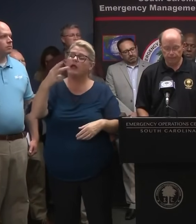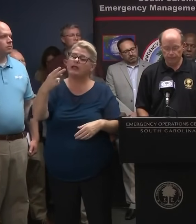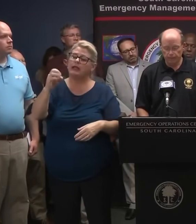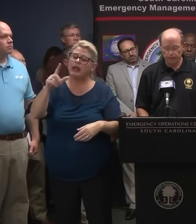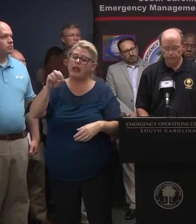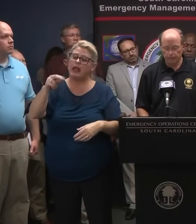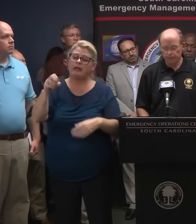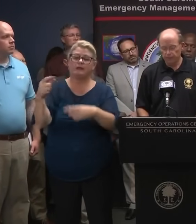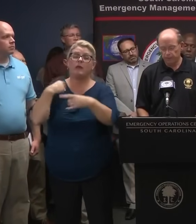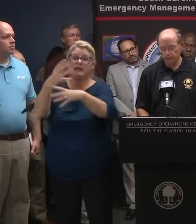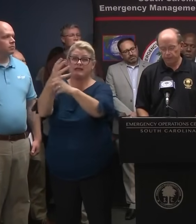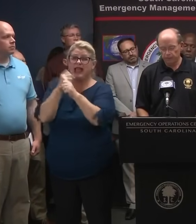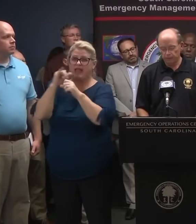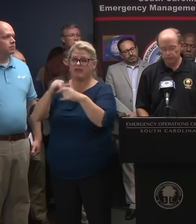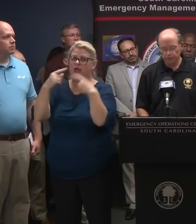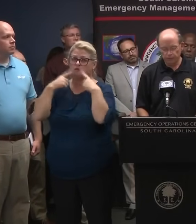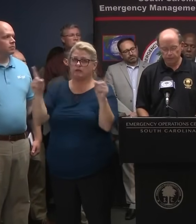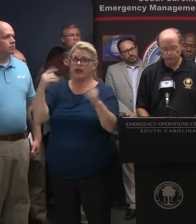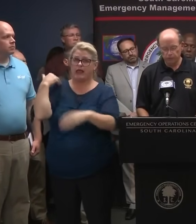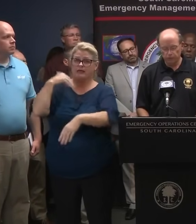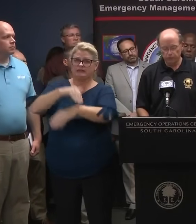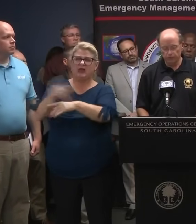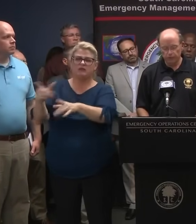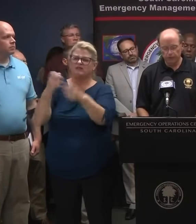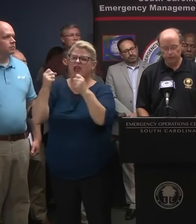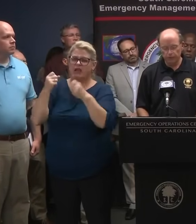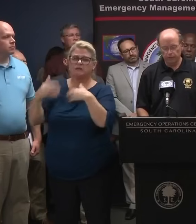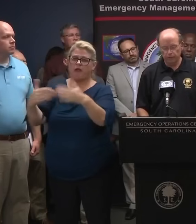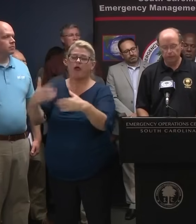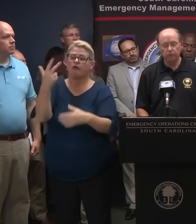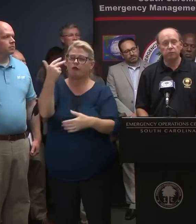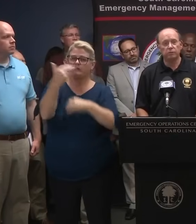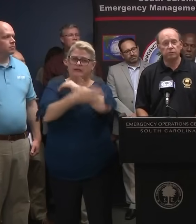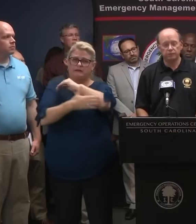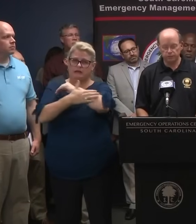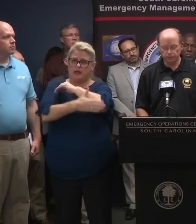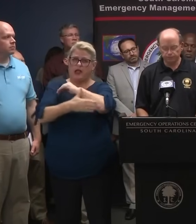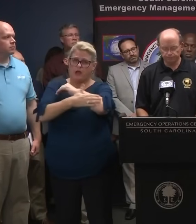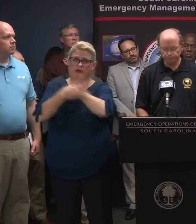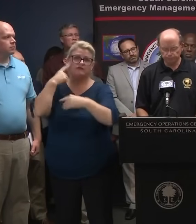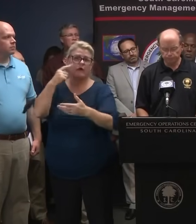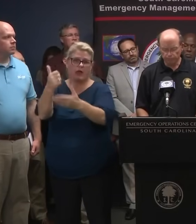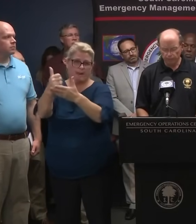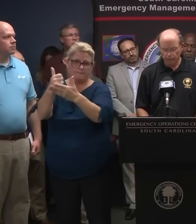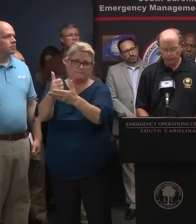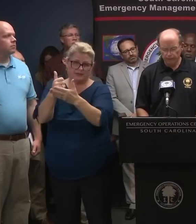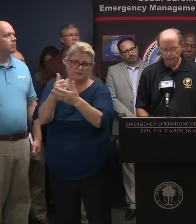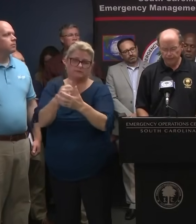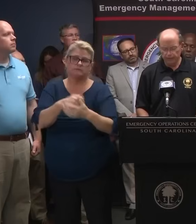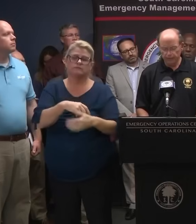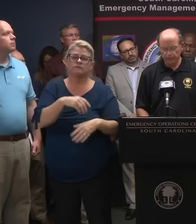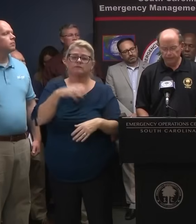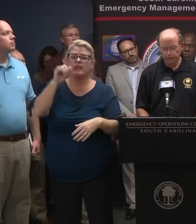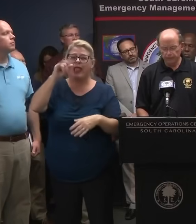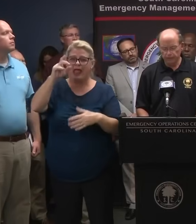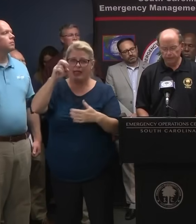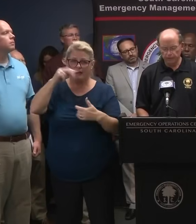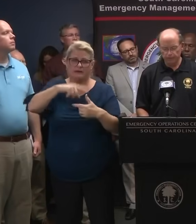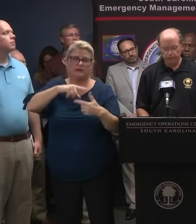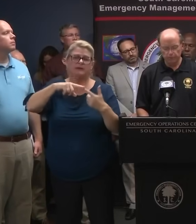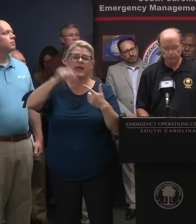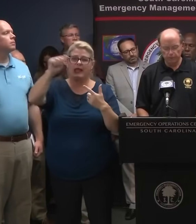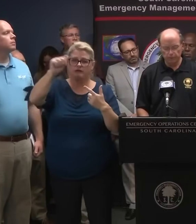night. And the expedited declaration includes 13 counties for individual assistance. That's Aiken,